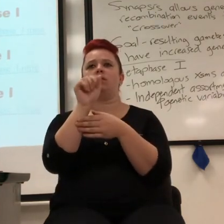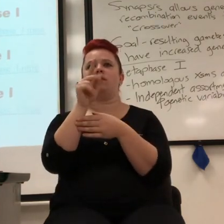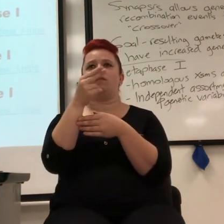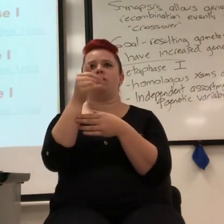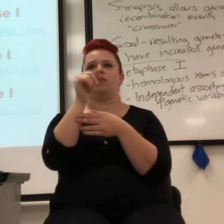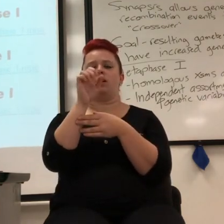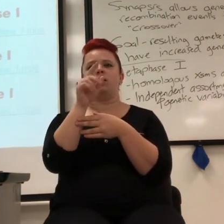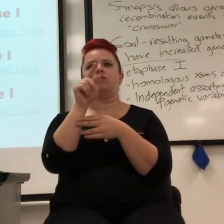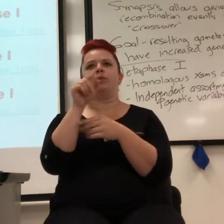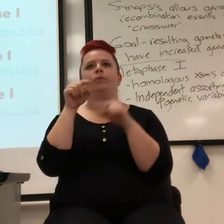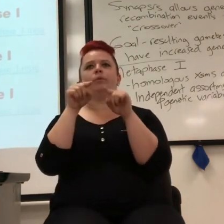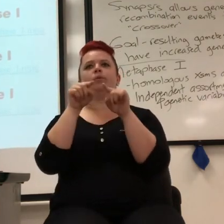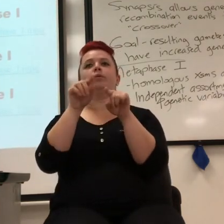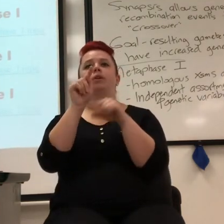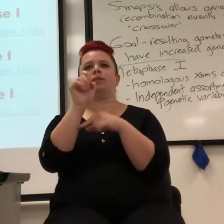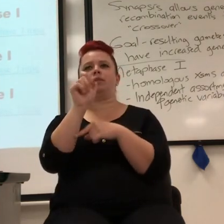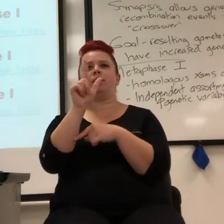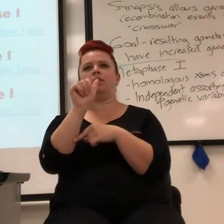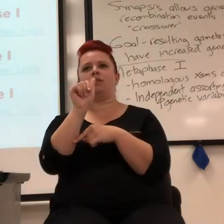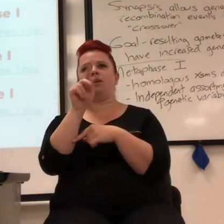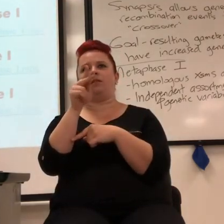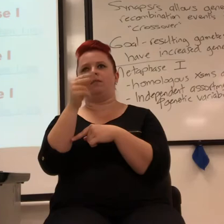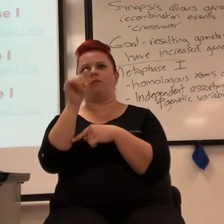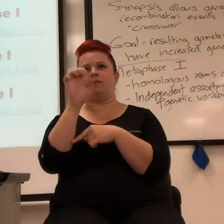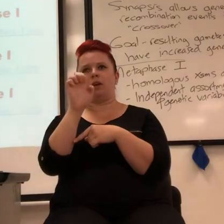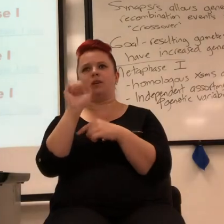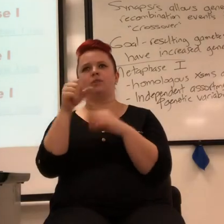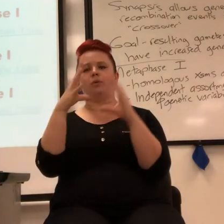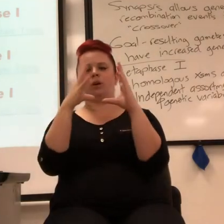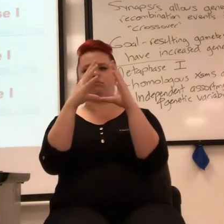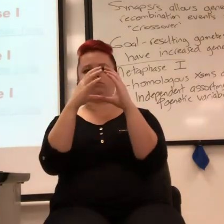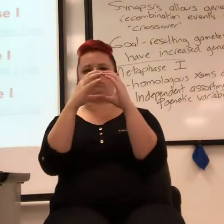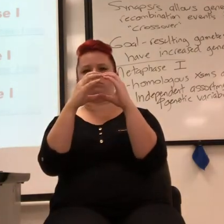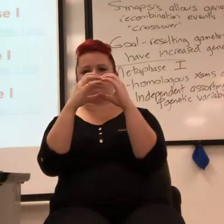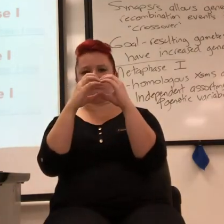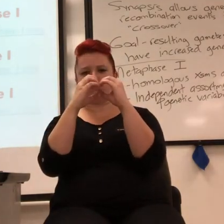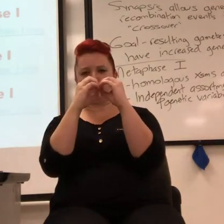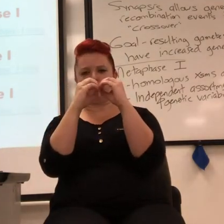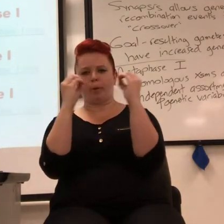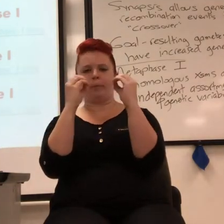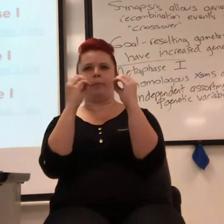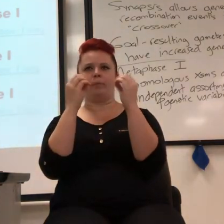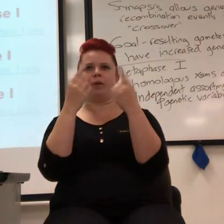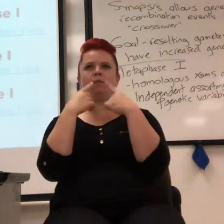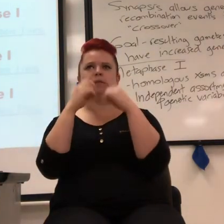off the one cell so it becomes two. Okay? So this is